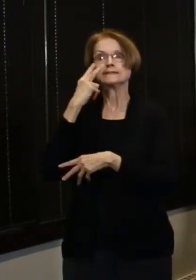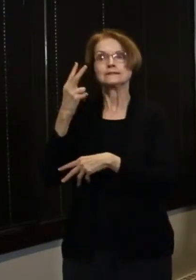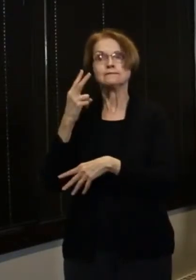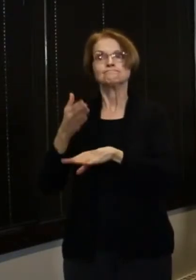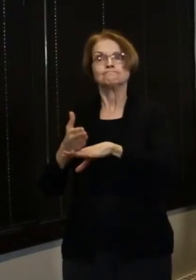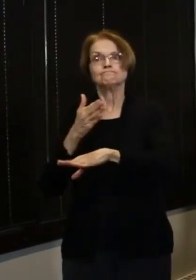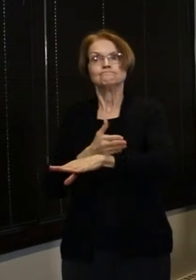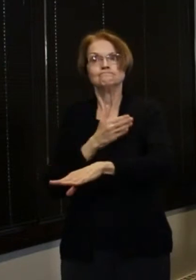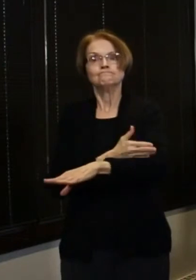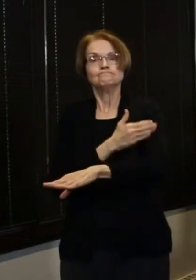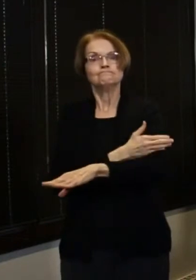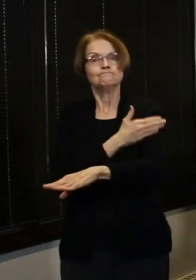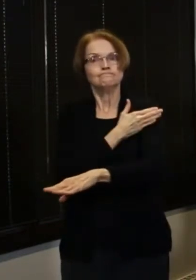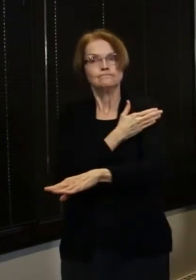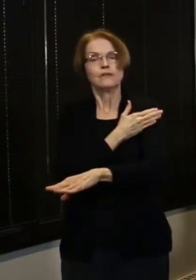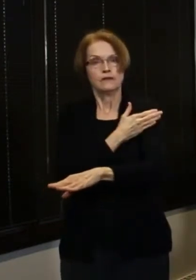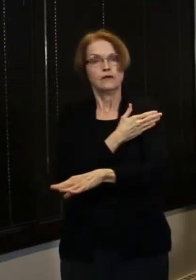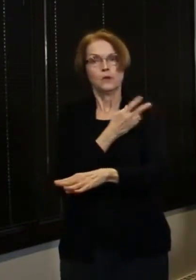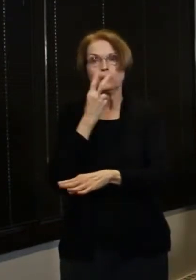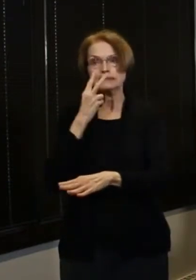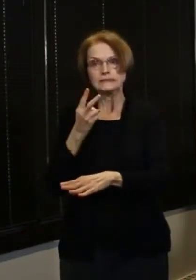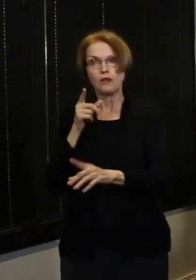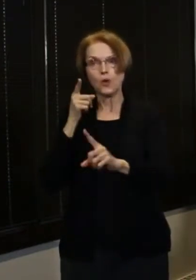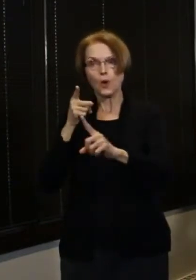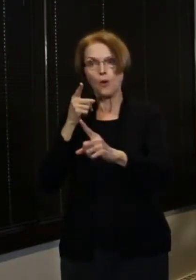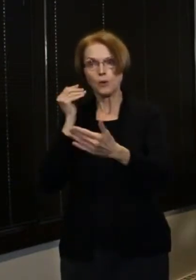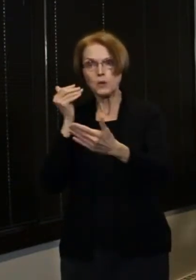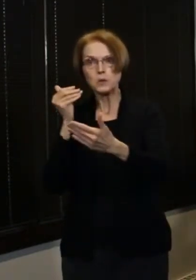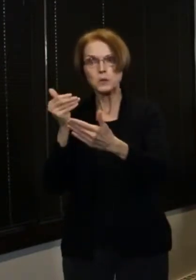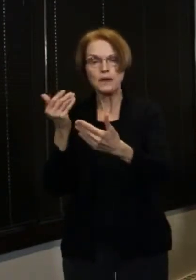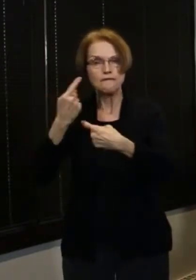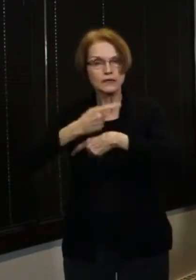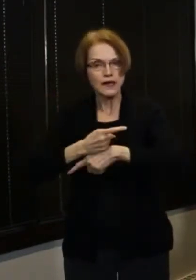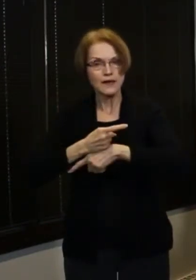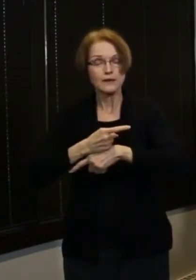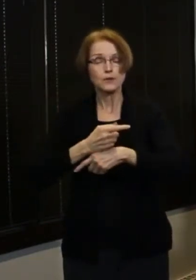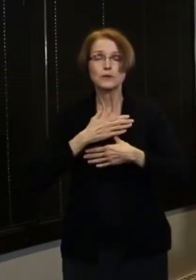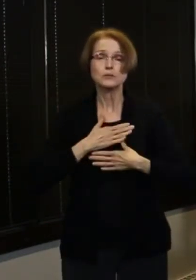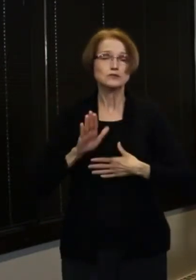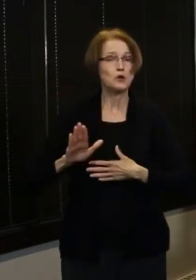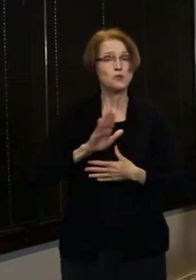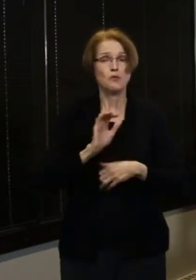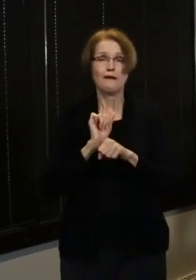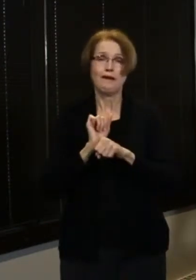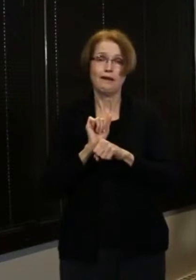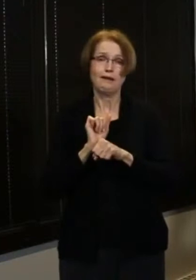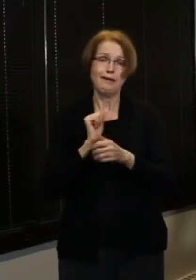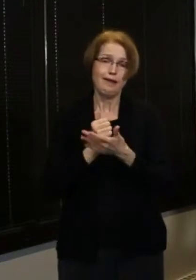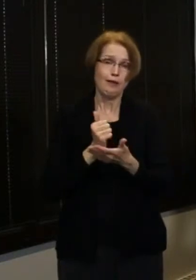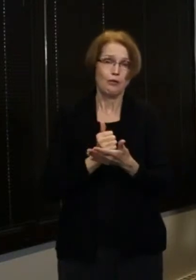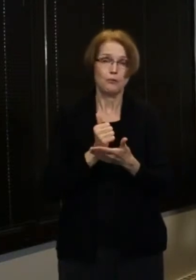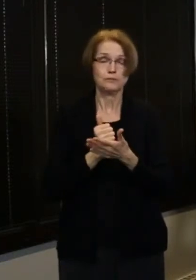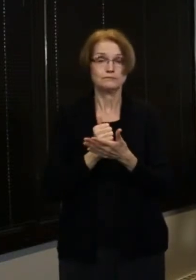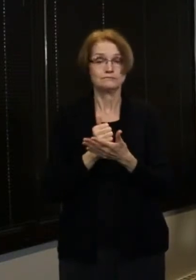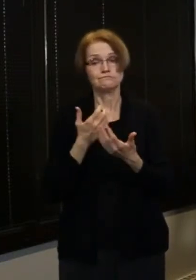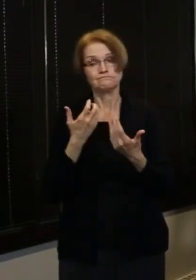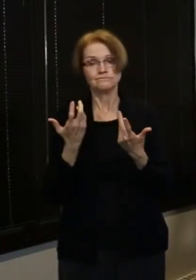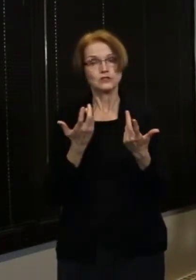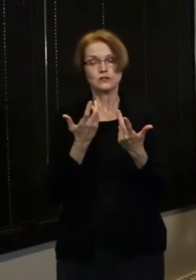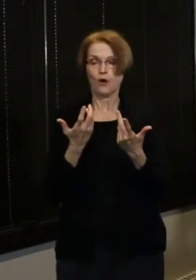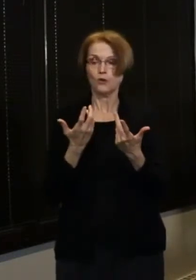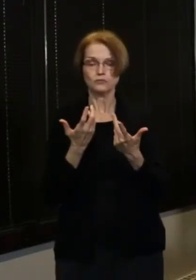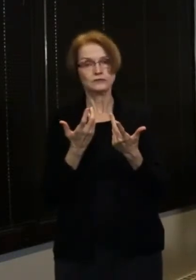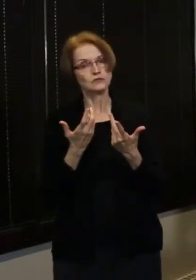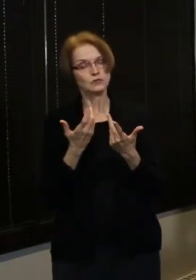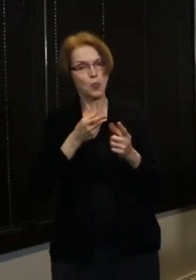every day. And so we really appreciate everybody's help in trying to keep those virus